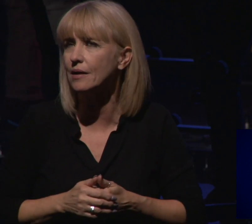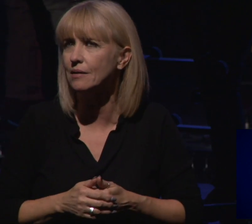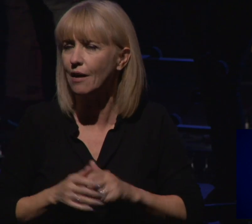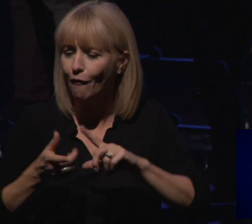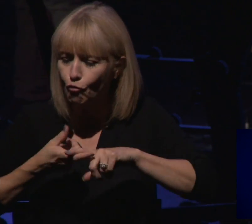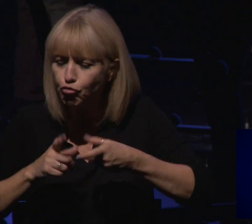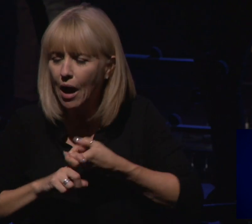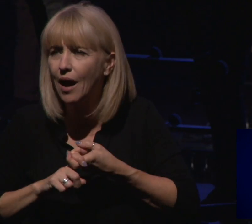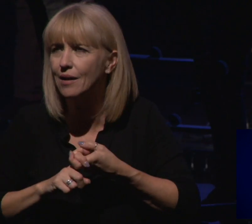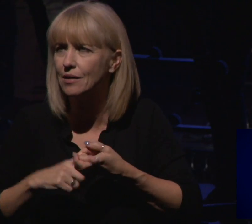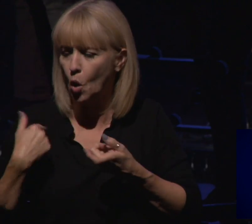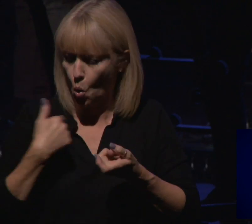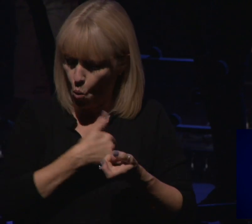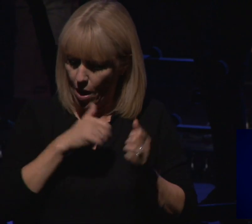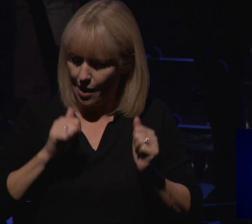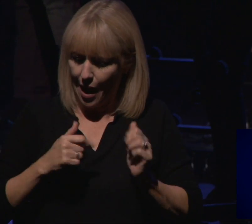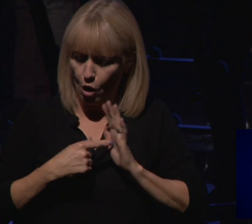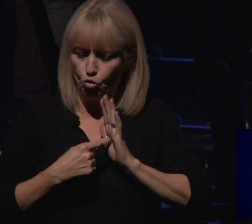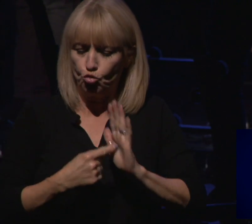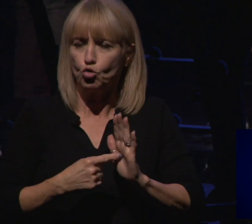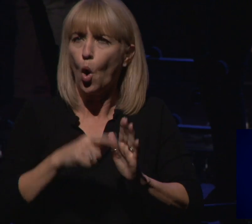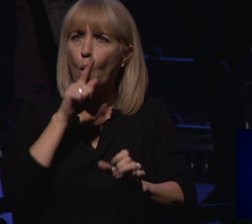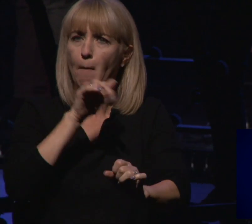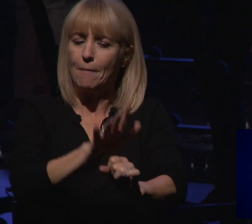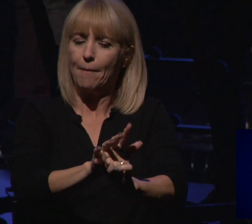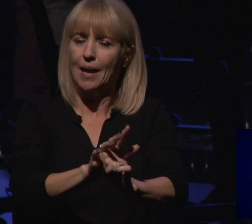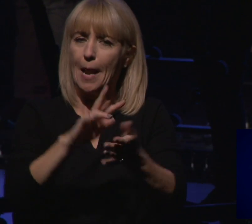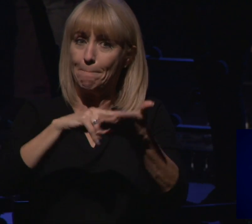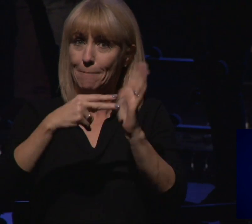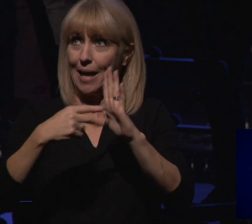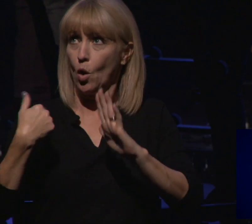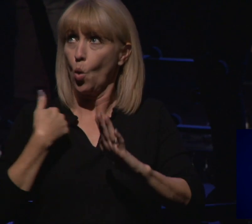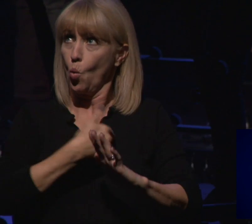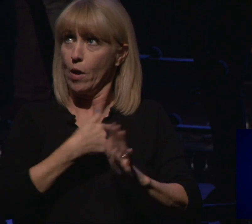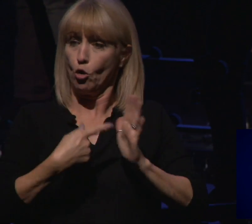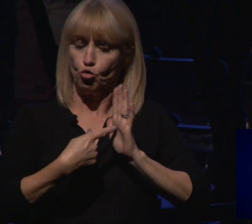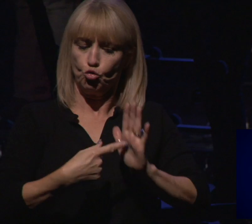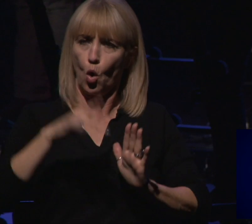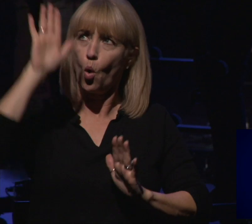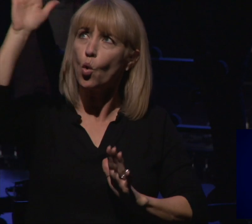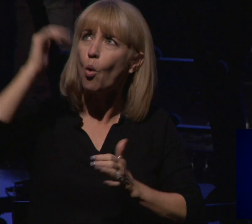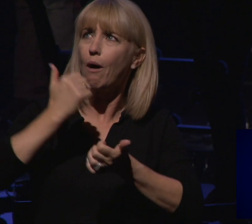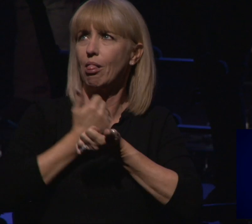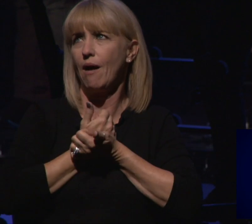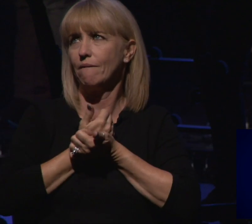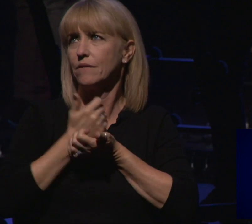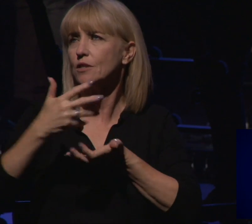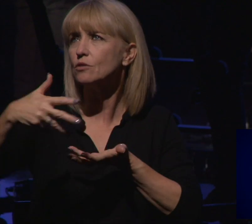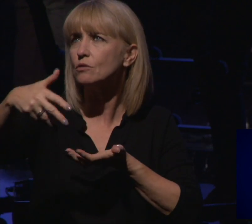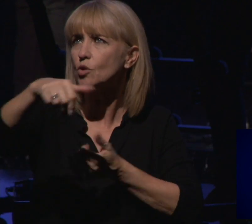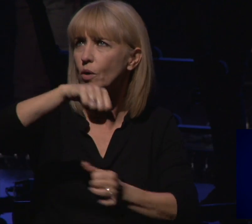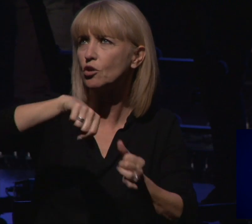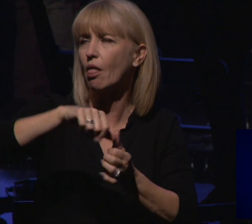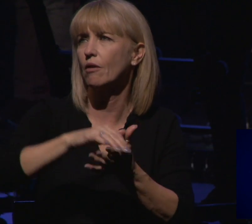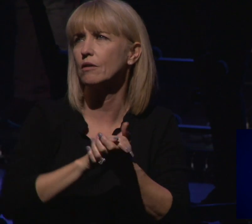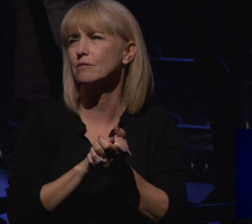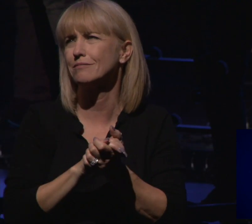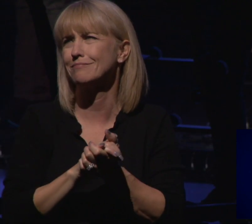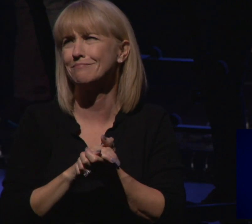employee that demonstrates commitment and faithfulness, and by that, we demonstrate your love to those around us.